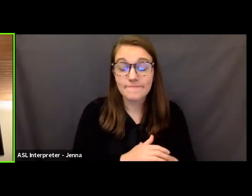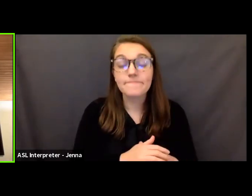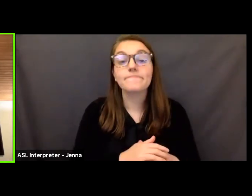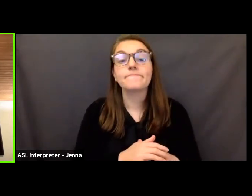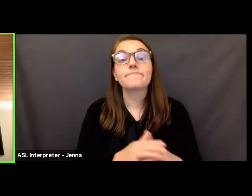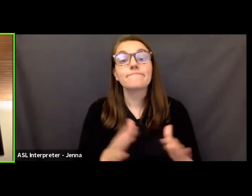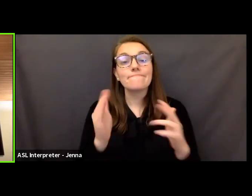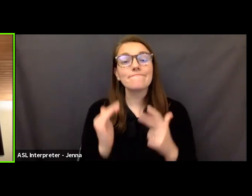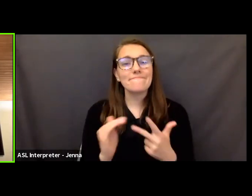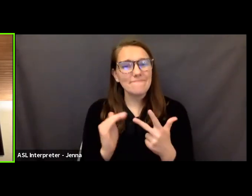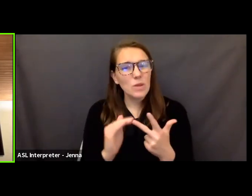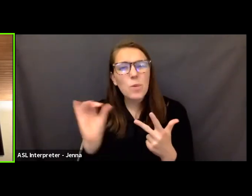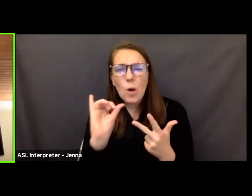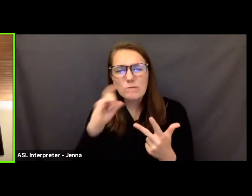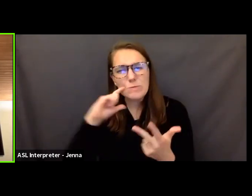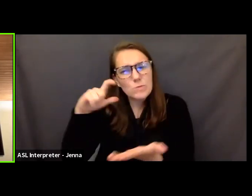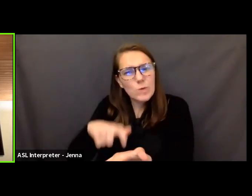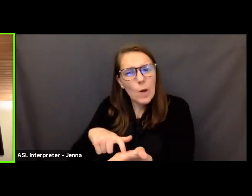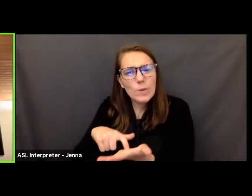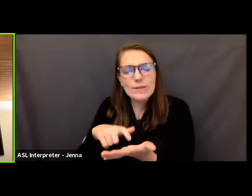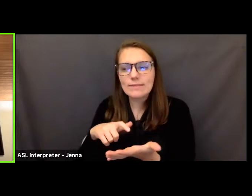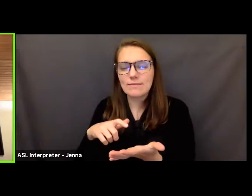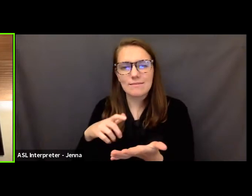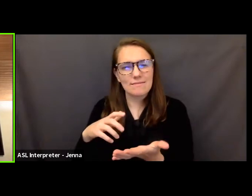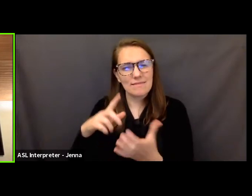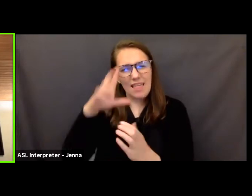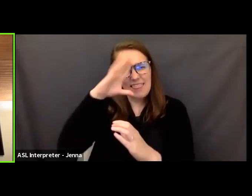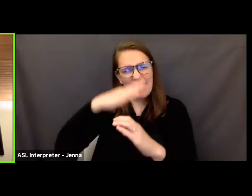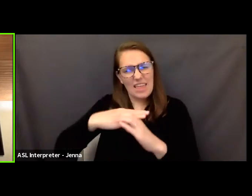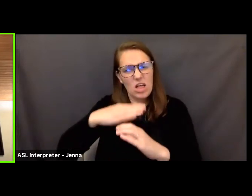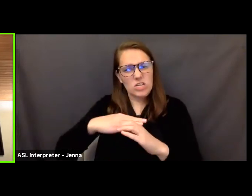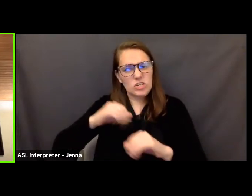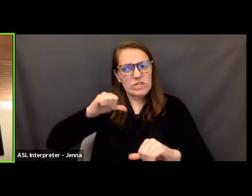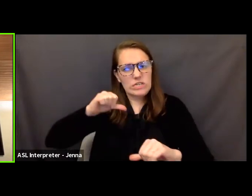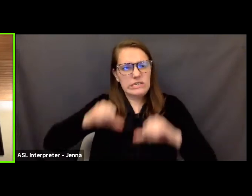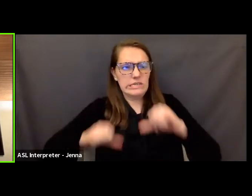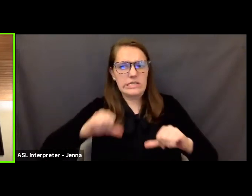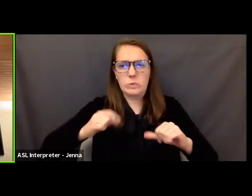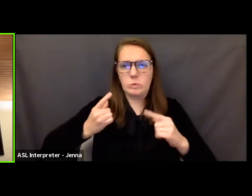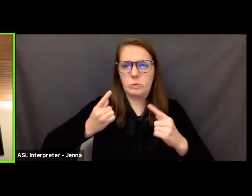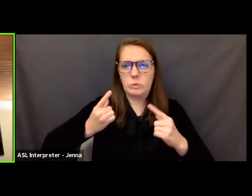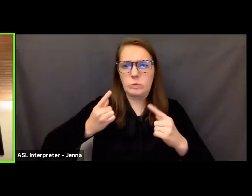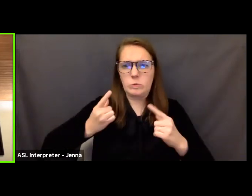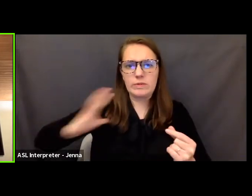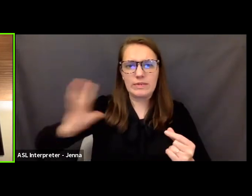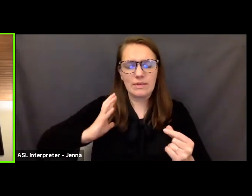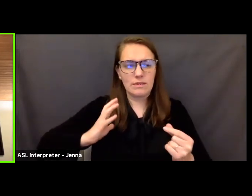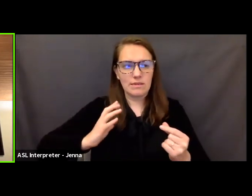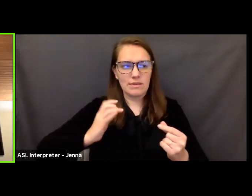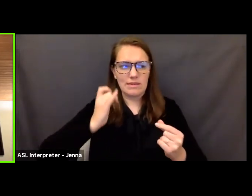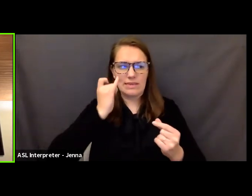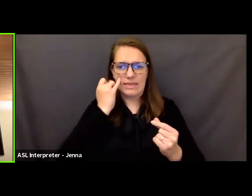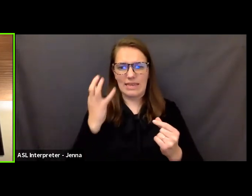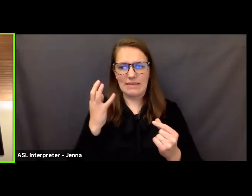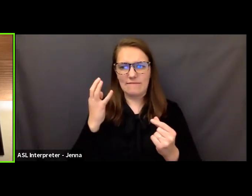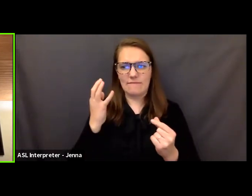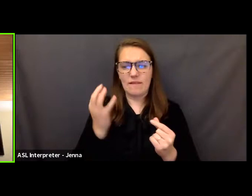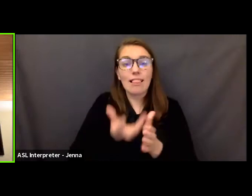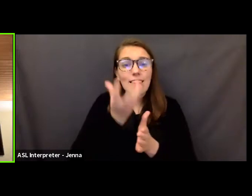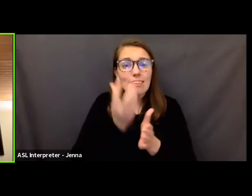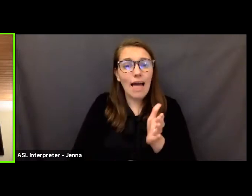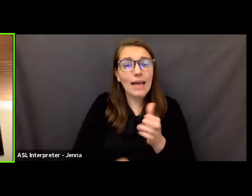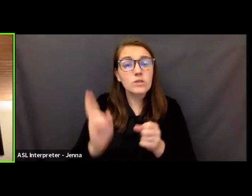a theological uncertainty about what to do with the descriptions of persons who lack the use of reason that we find in the